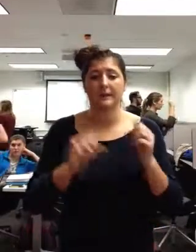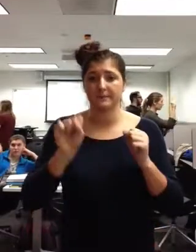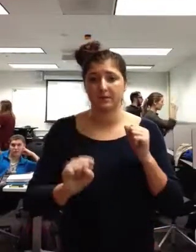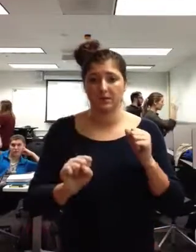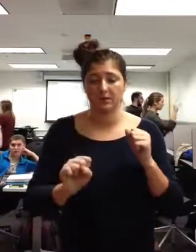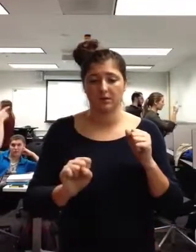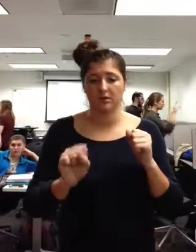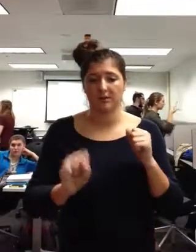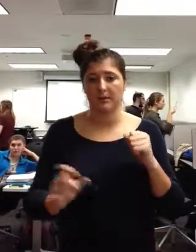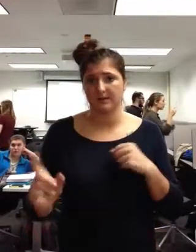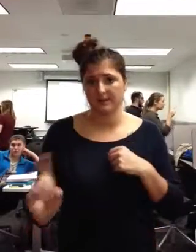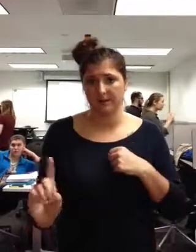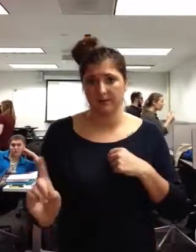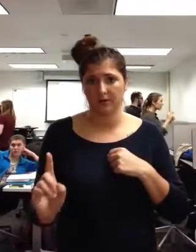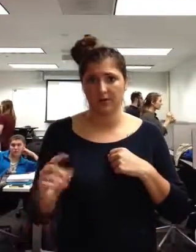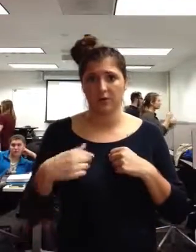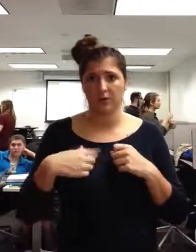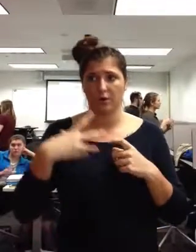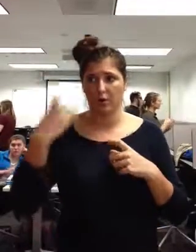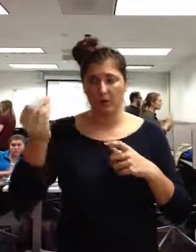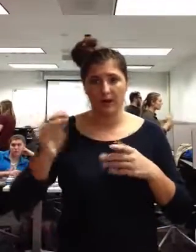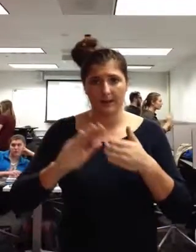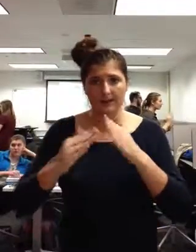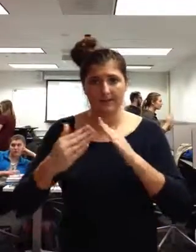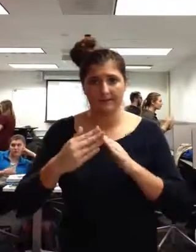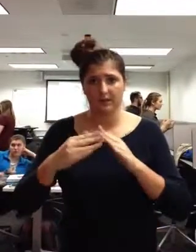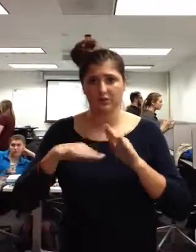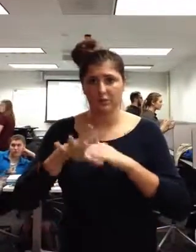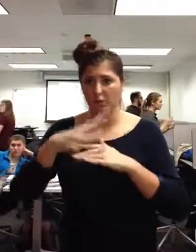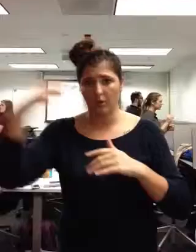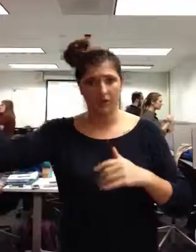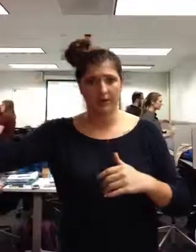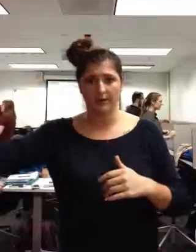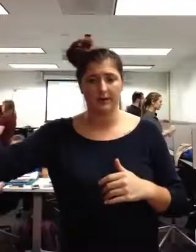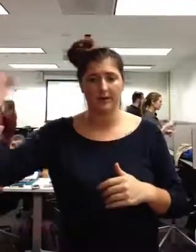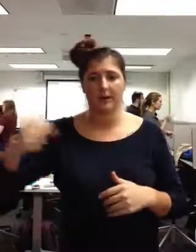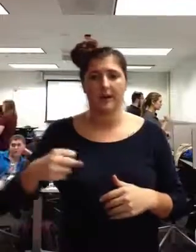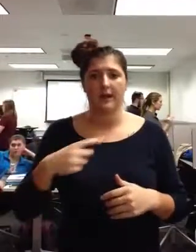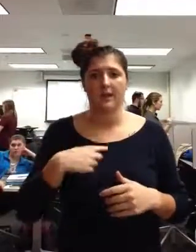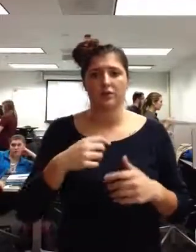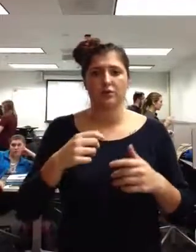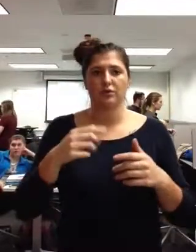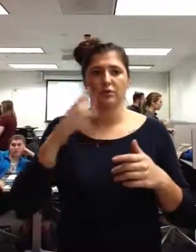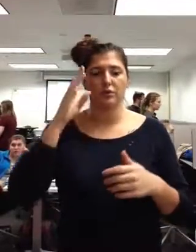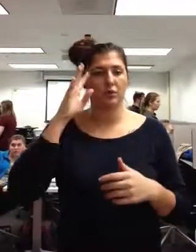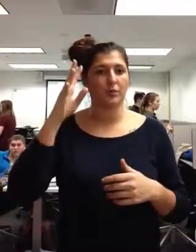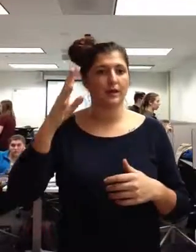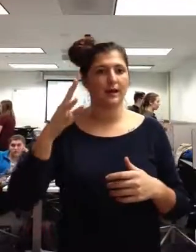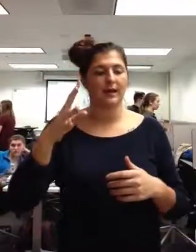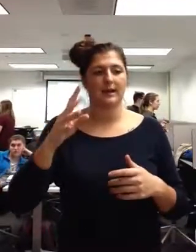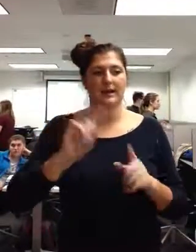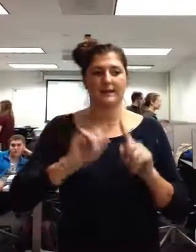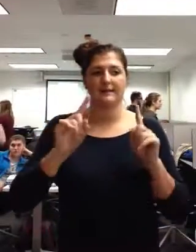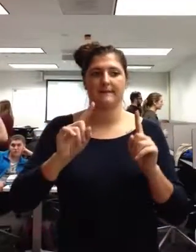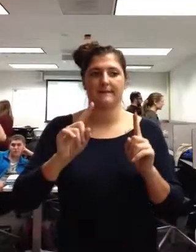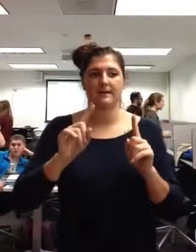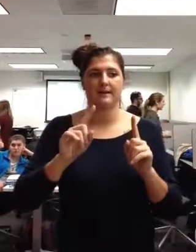Southern Democrats walking out of the convention completely to create an alternative political movement and to run their own candidate